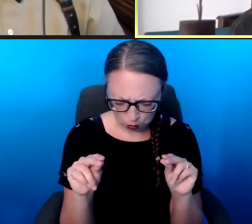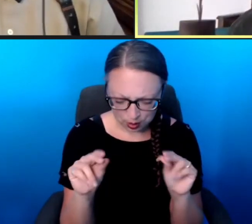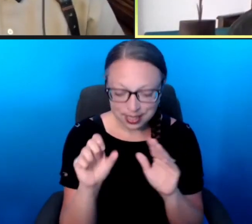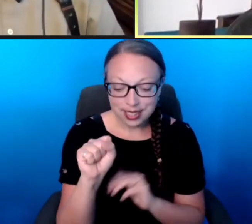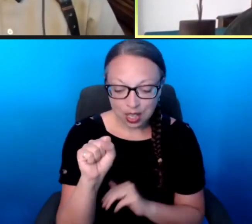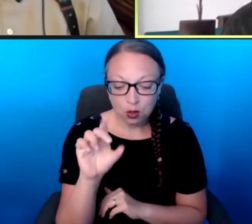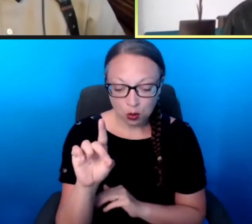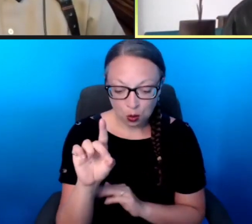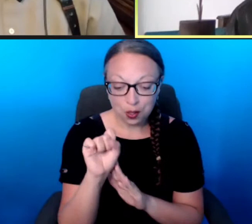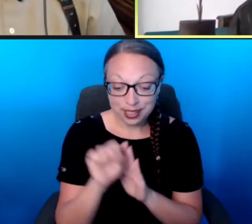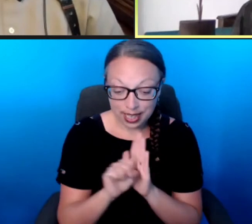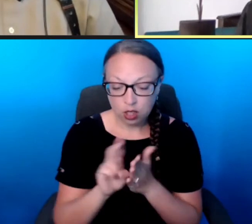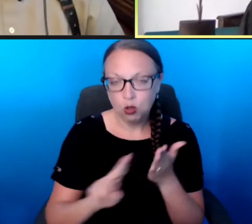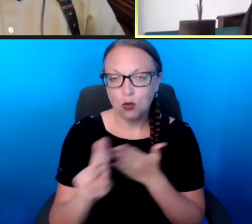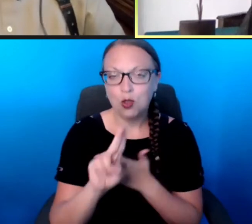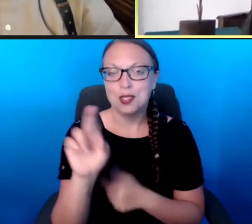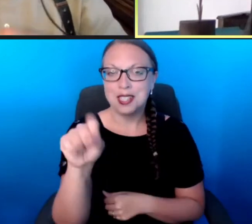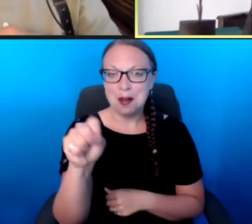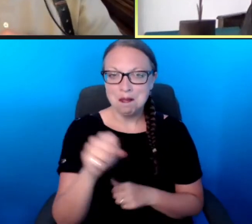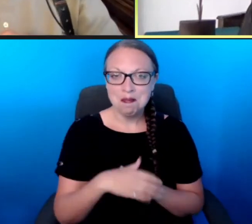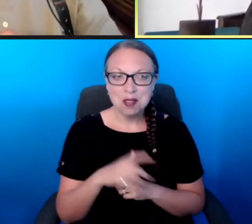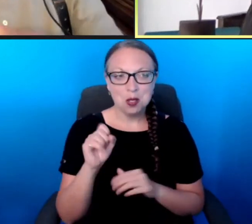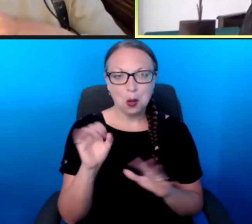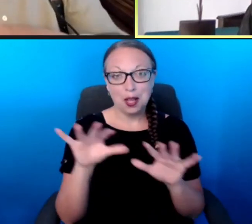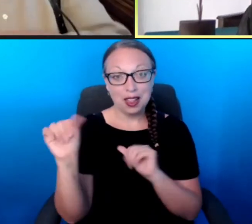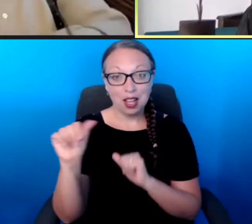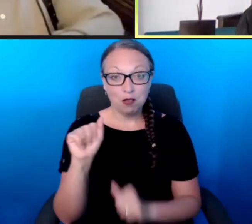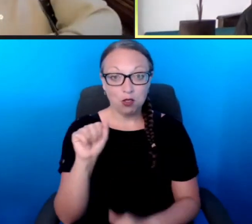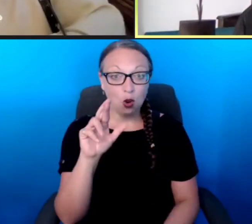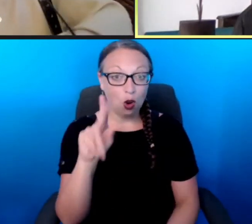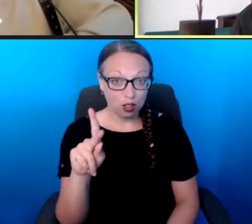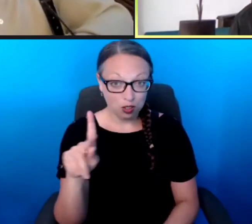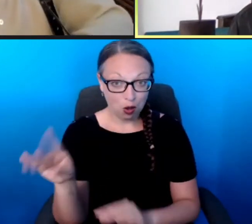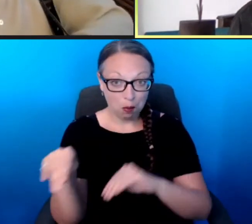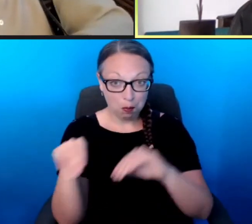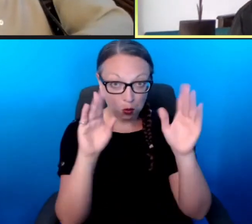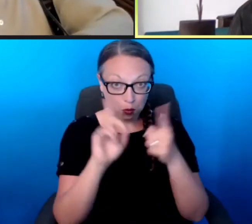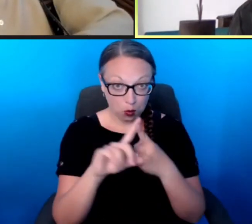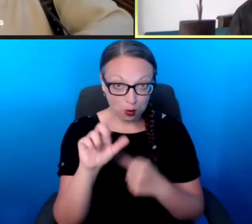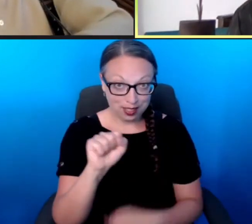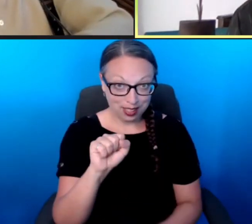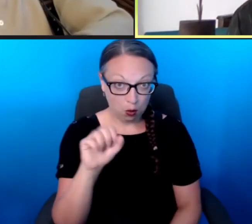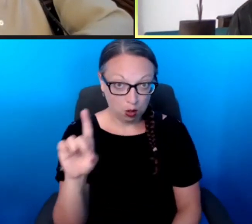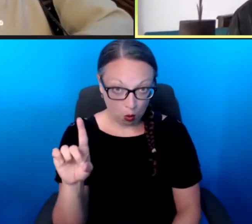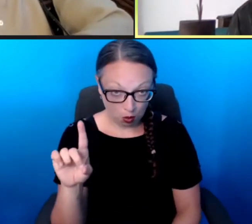State University. So we left Arkansas and went up to South Dakota State University.